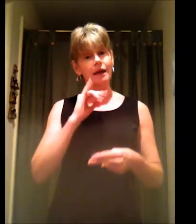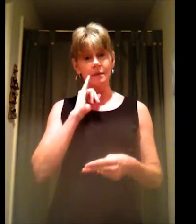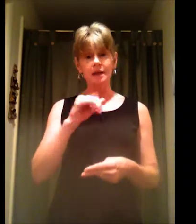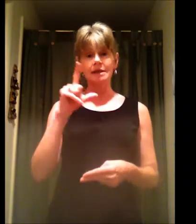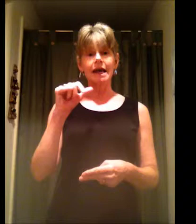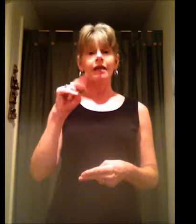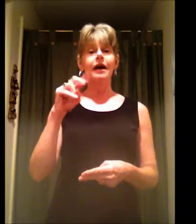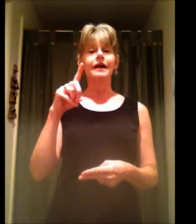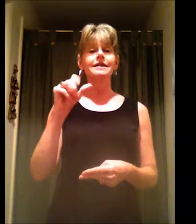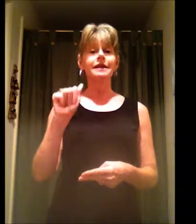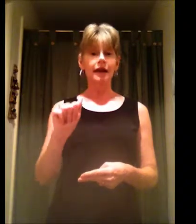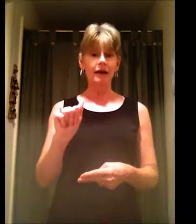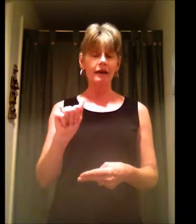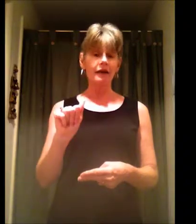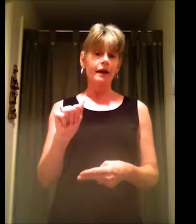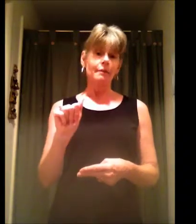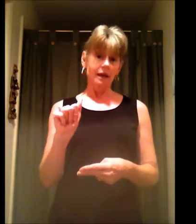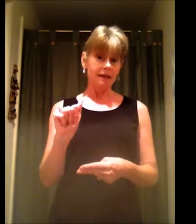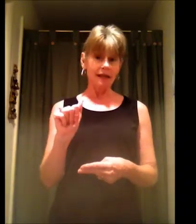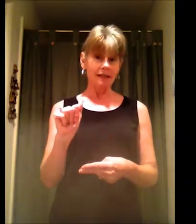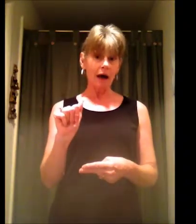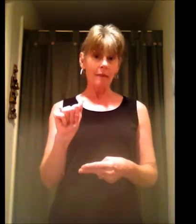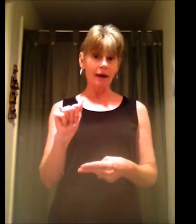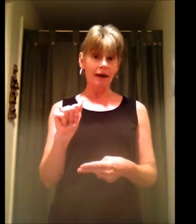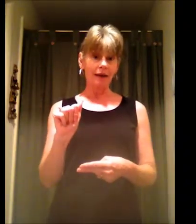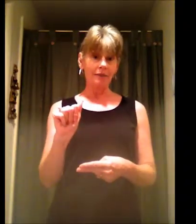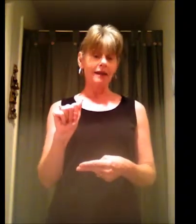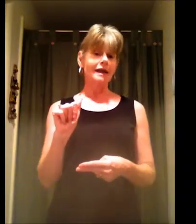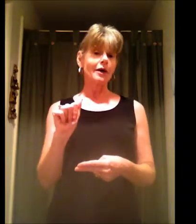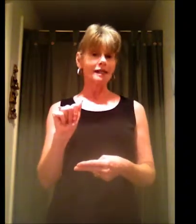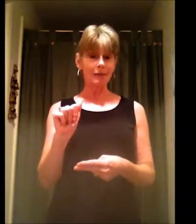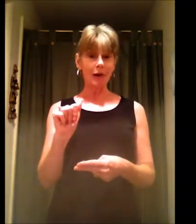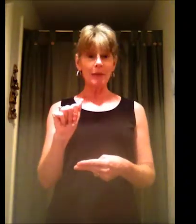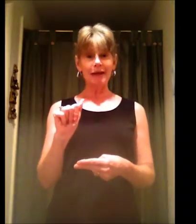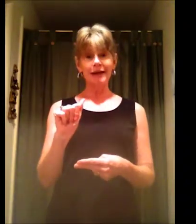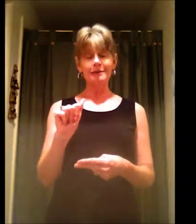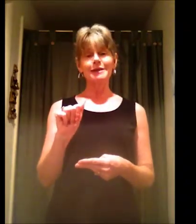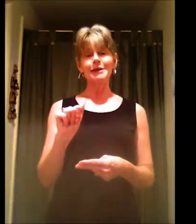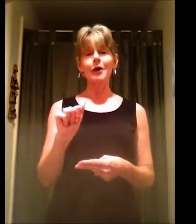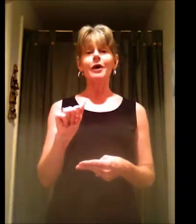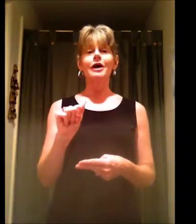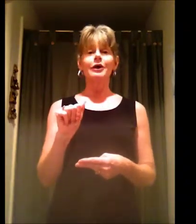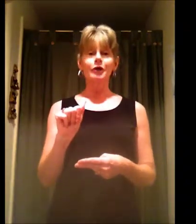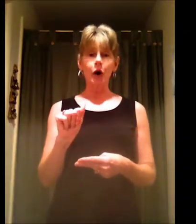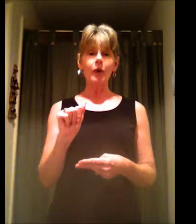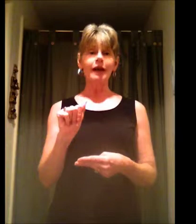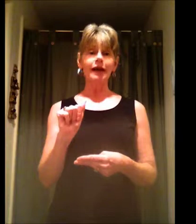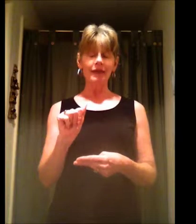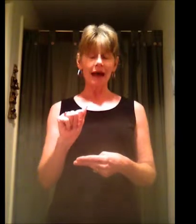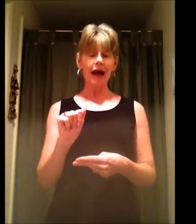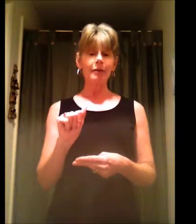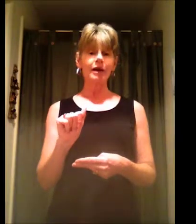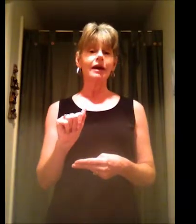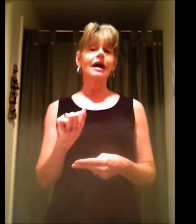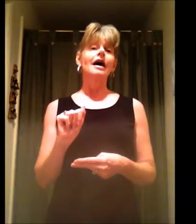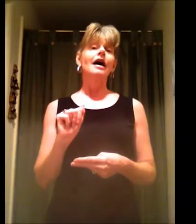name is Linda, because that's not my name. That's how I spell my name. So you don't want to get in the habit